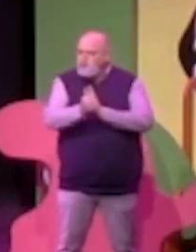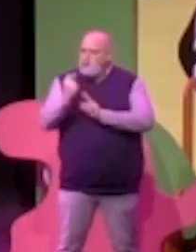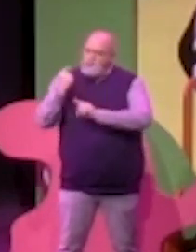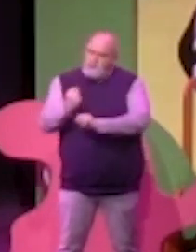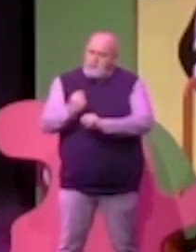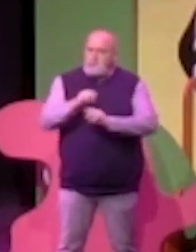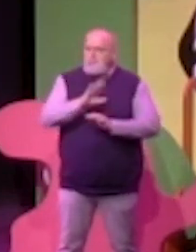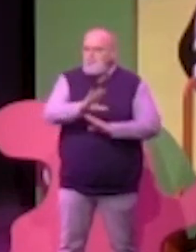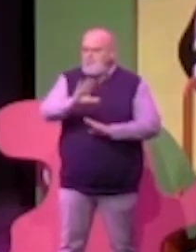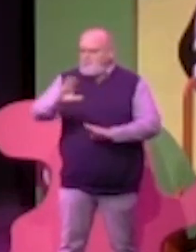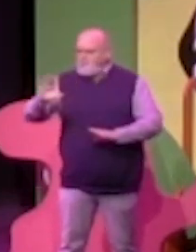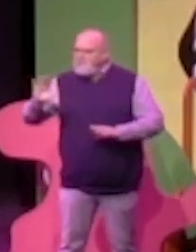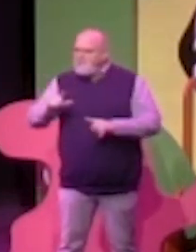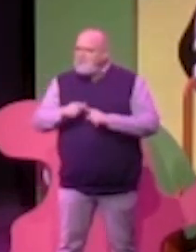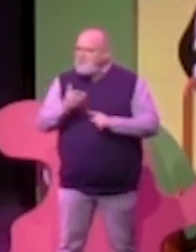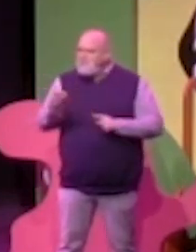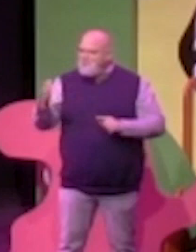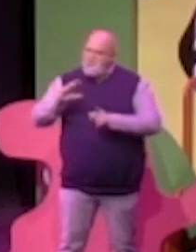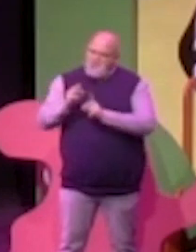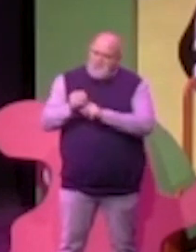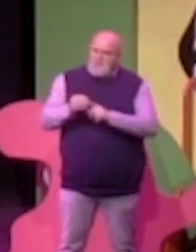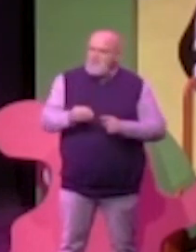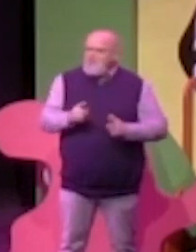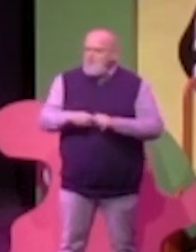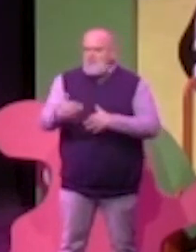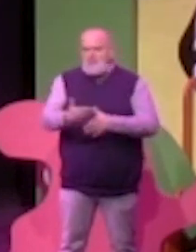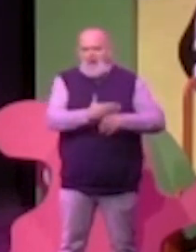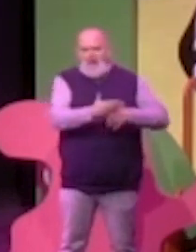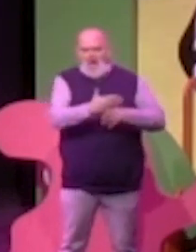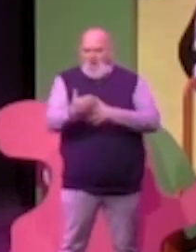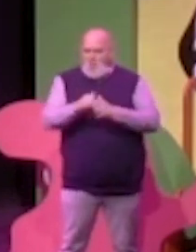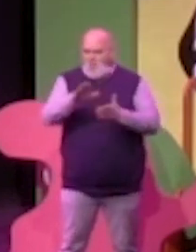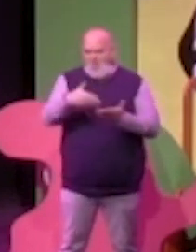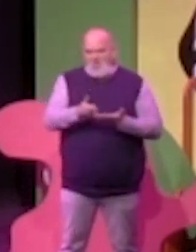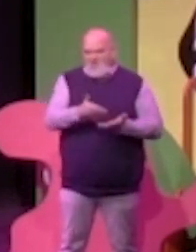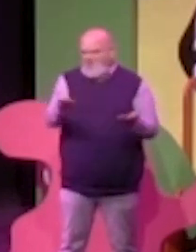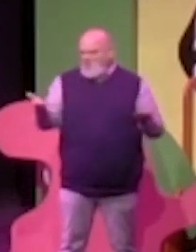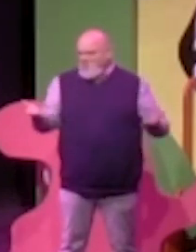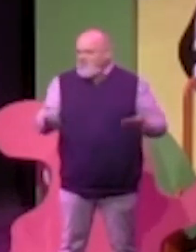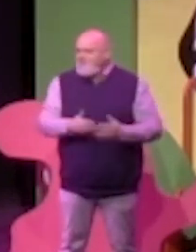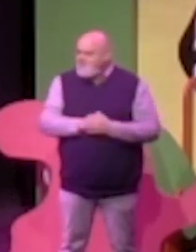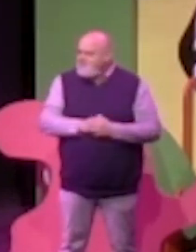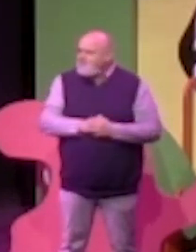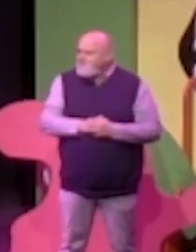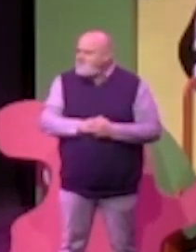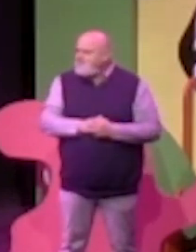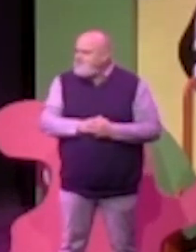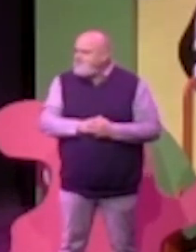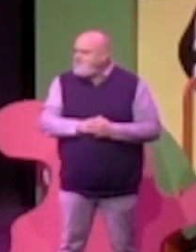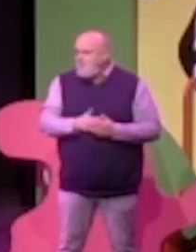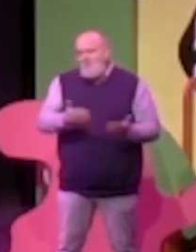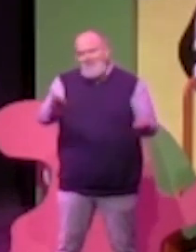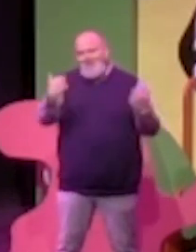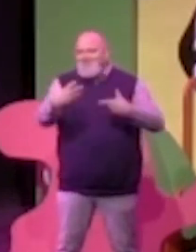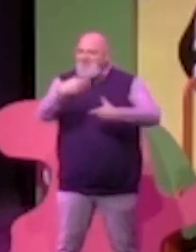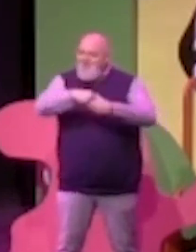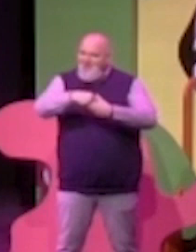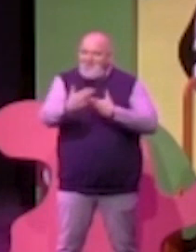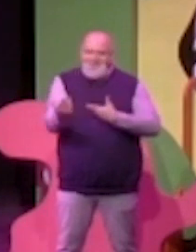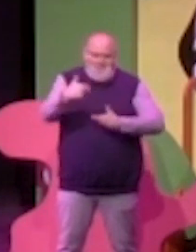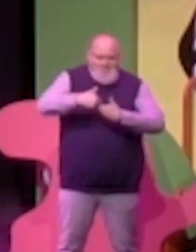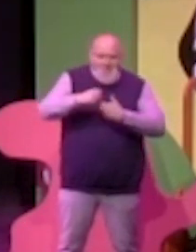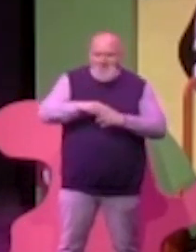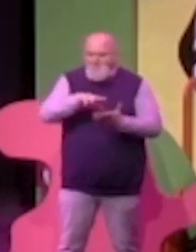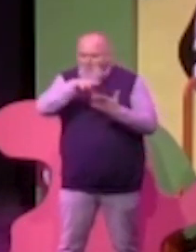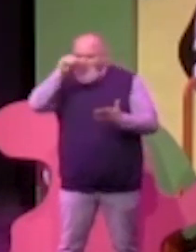traditional material culture to share with all of you. And so, you know, come be a part of that. Come learn,